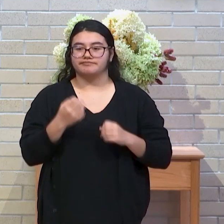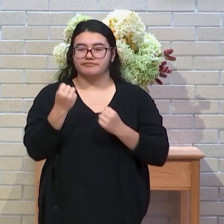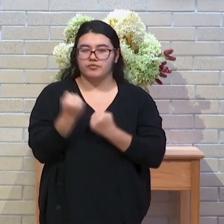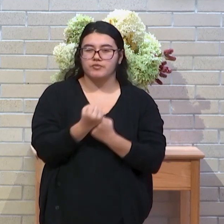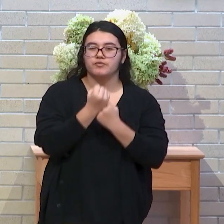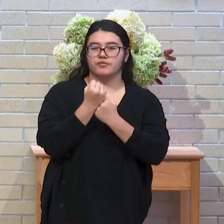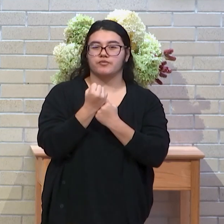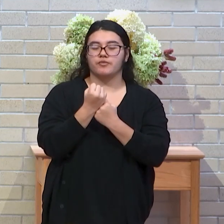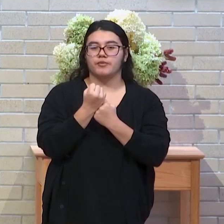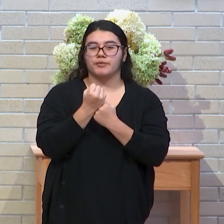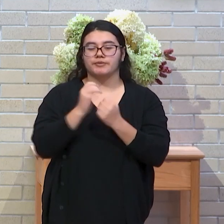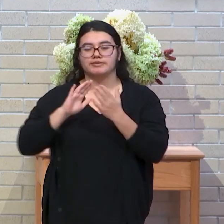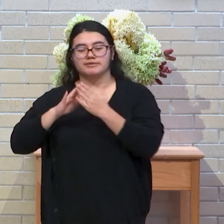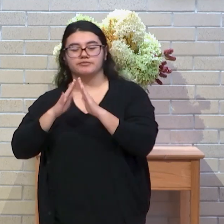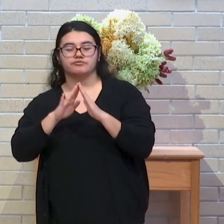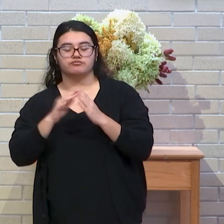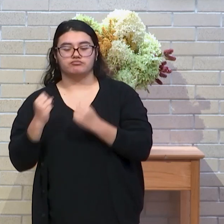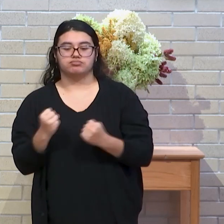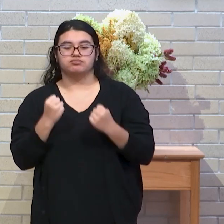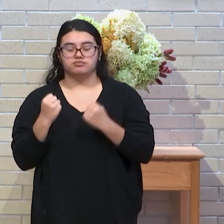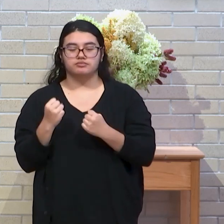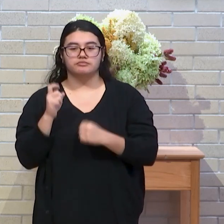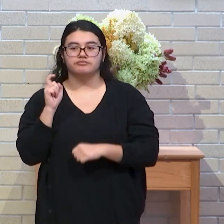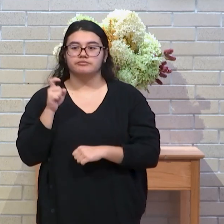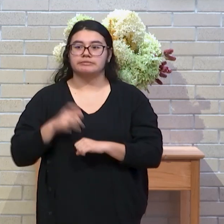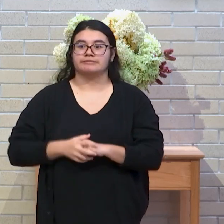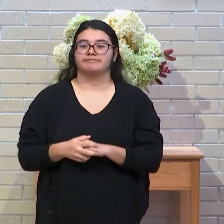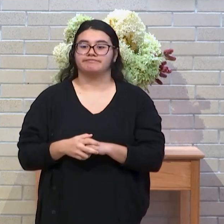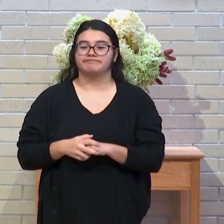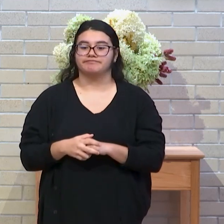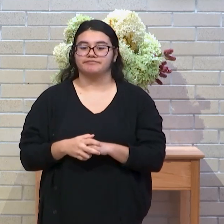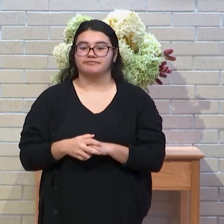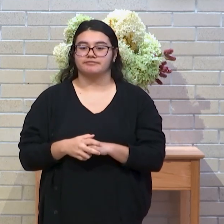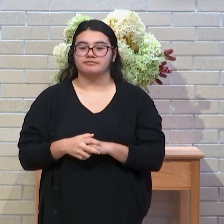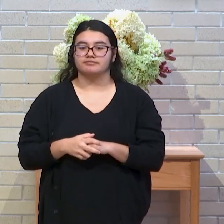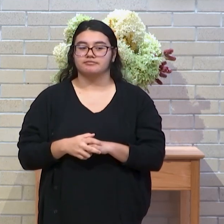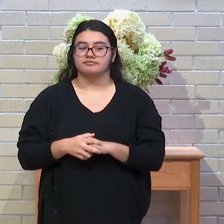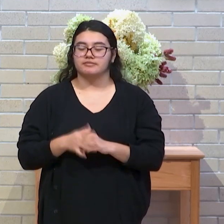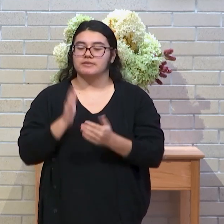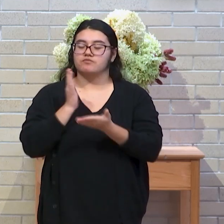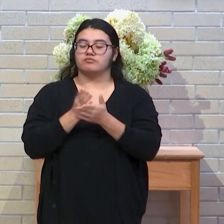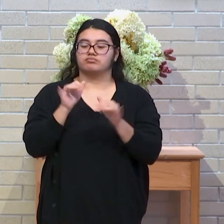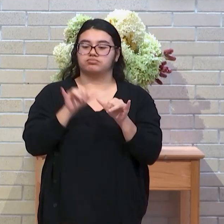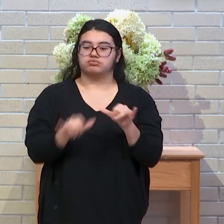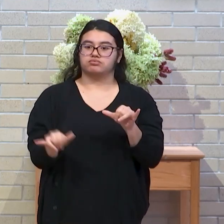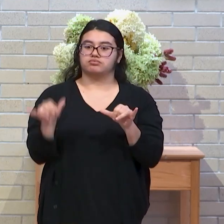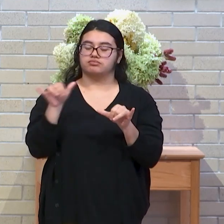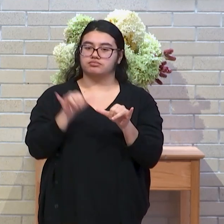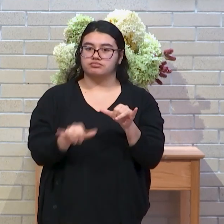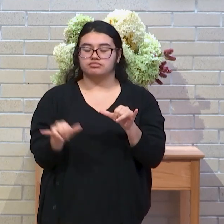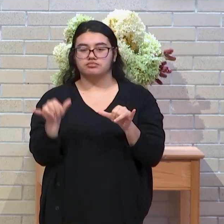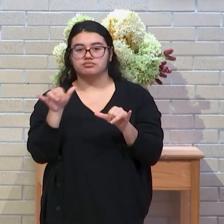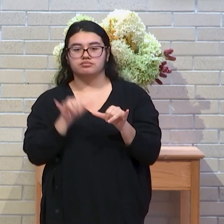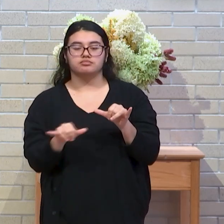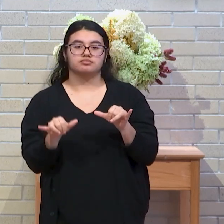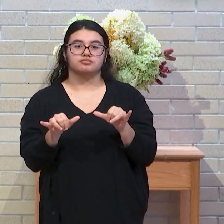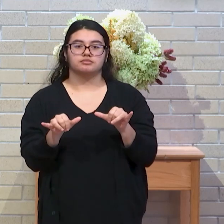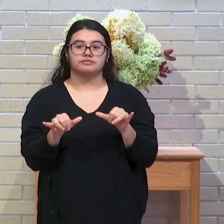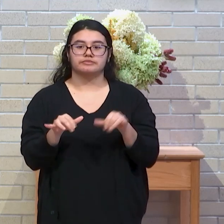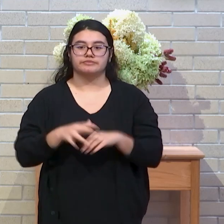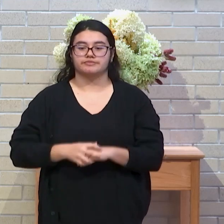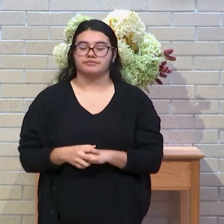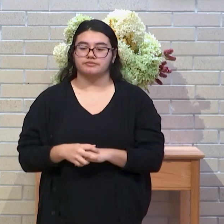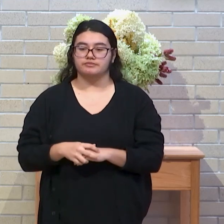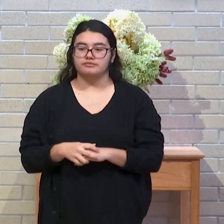support. It's a break from the monotony, the mundane, and a reminder that the world is so much bigger than you.